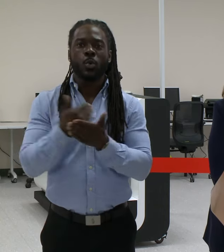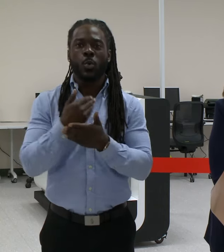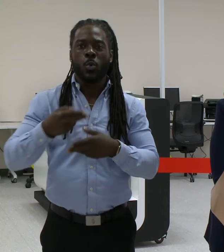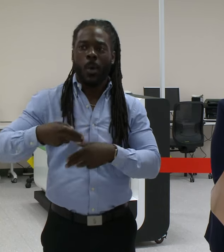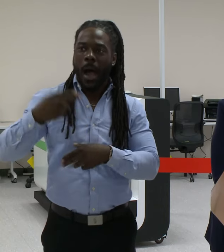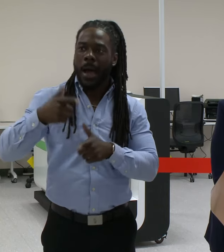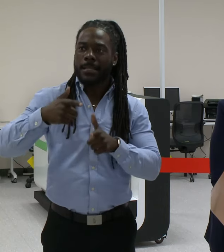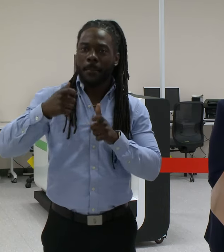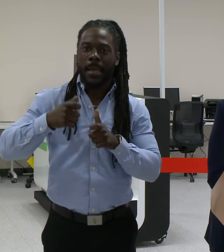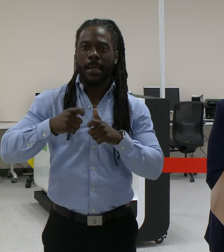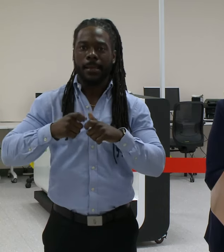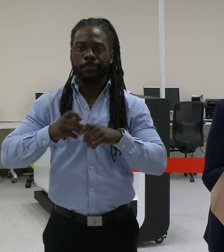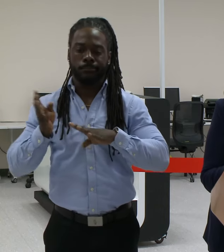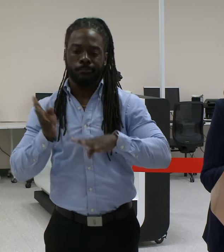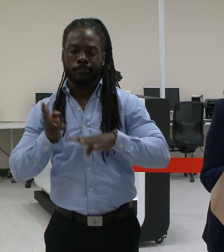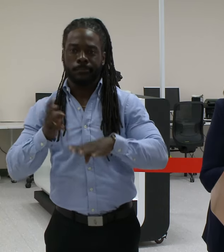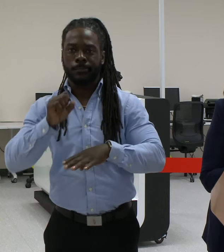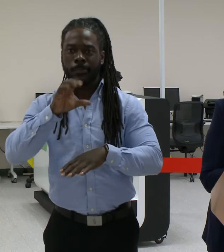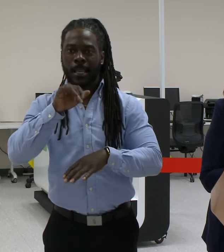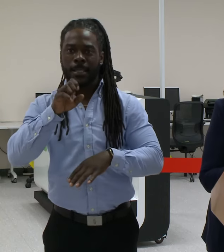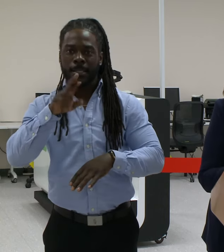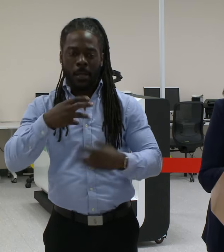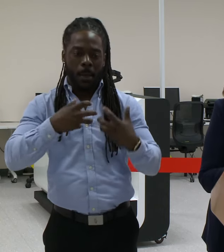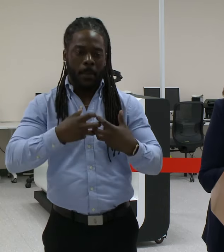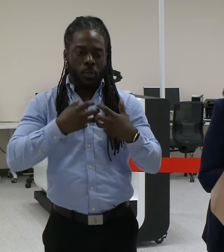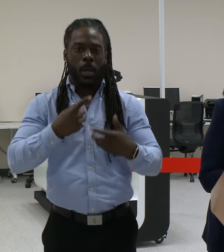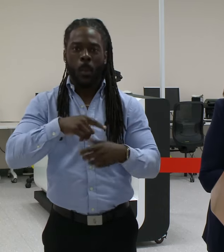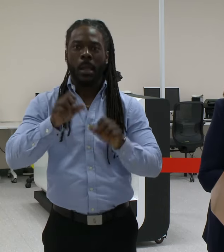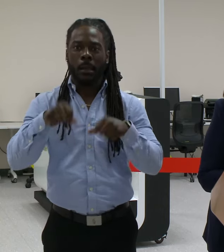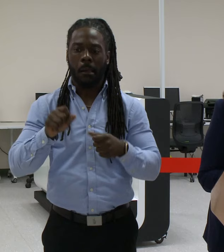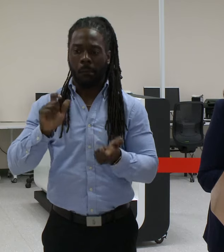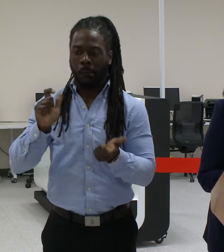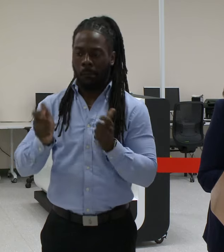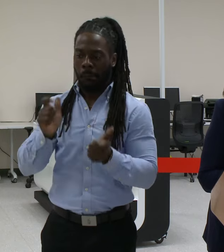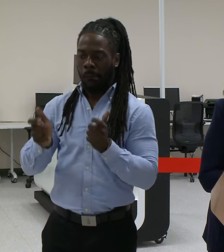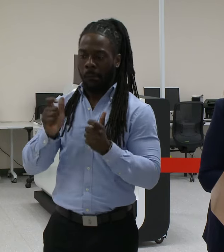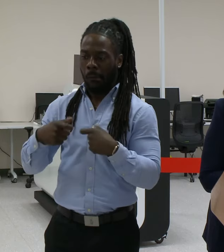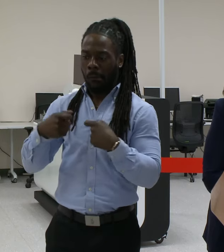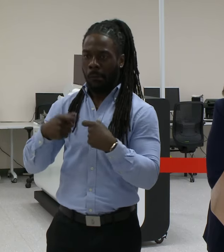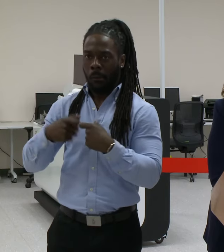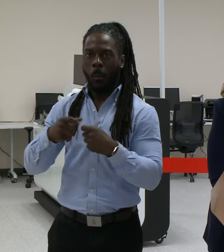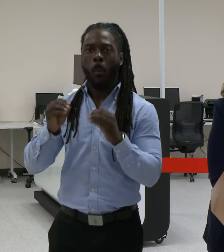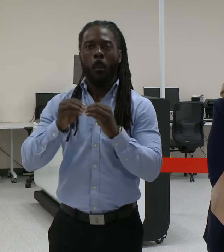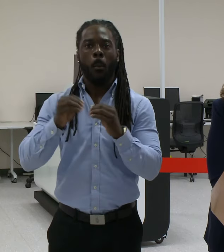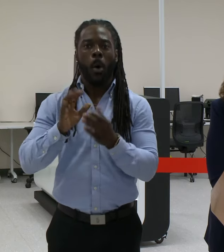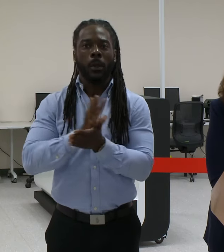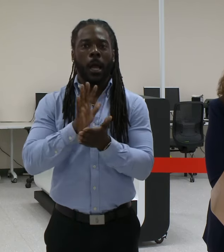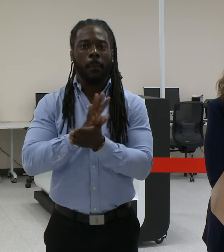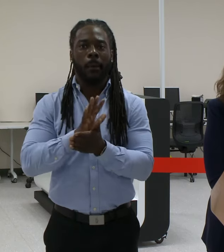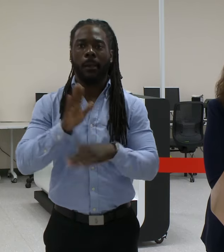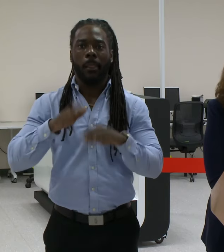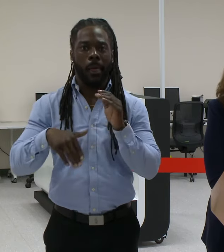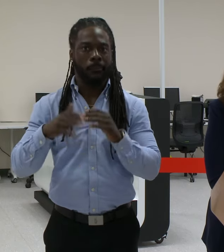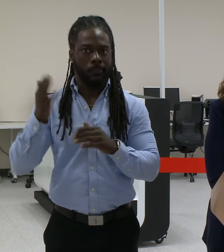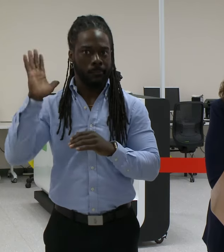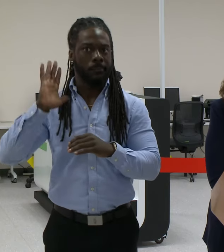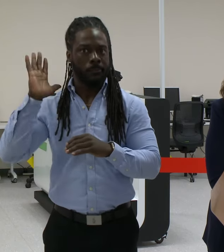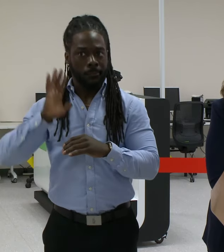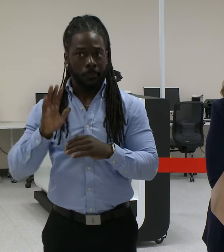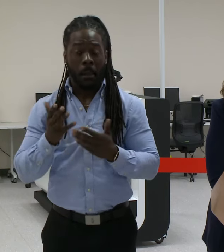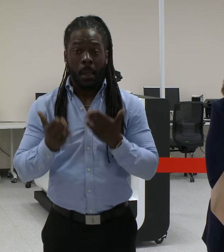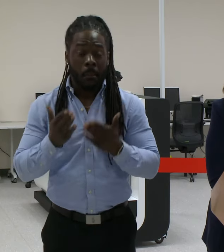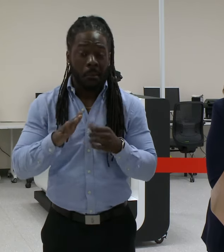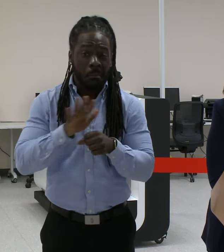high-speed scanners, we are going to be able to digitize more documents than ever before, probably to the tune